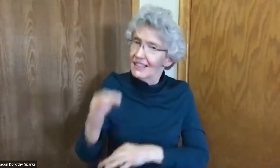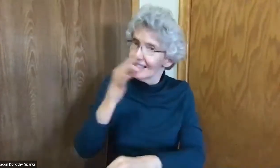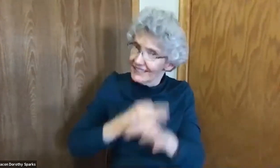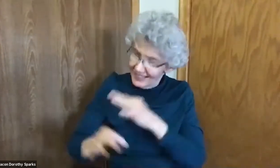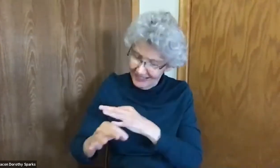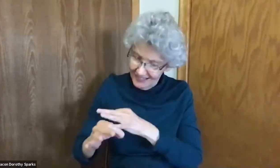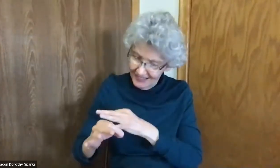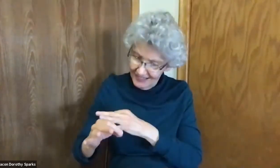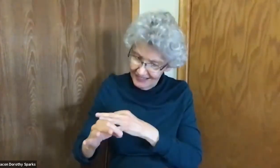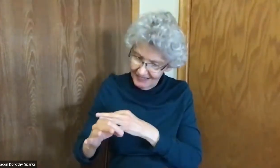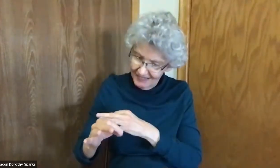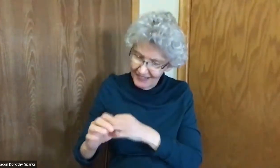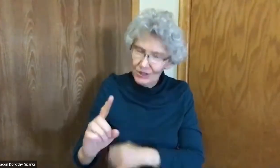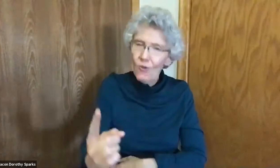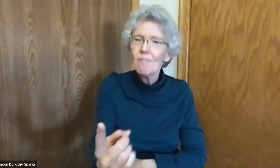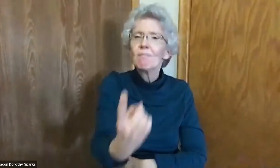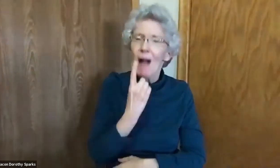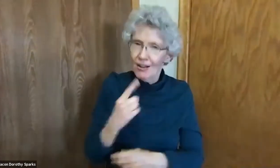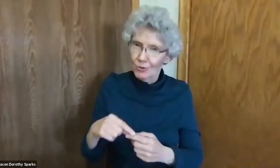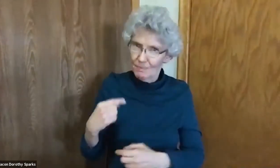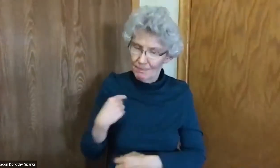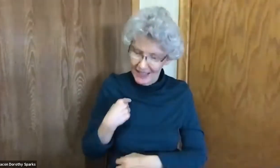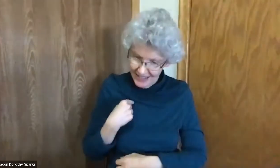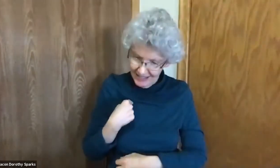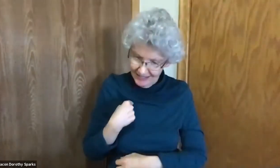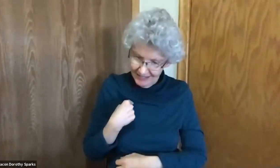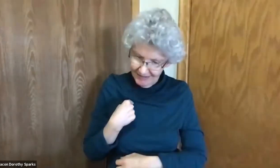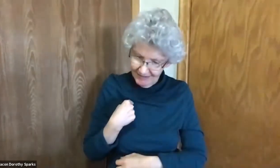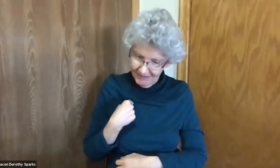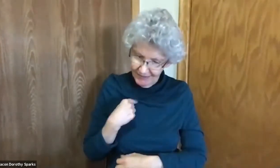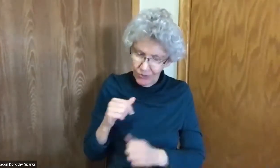Tear your hearts and not your clothing.